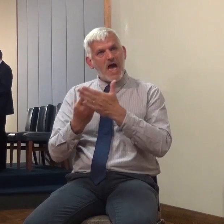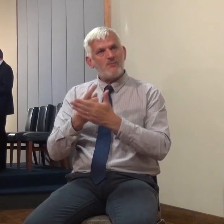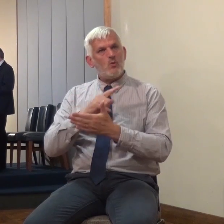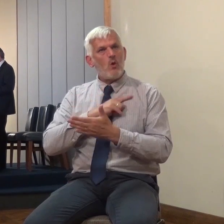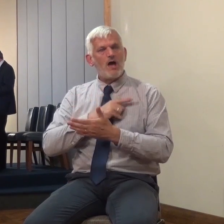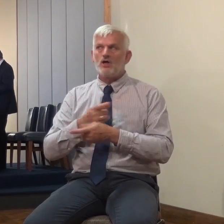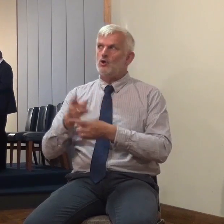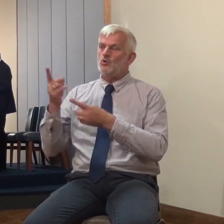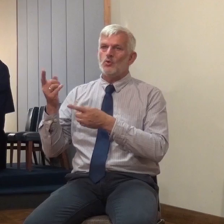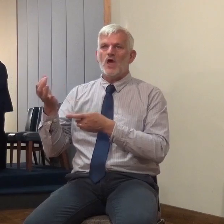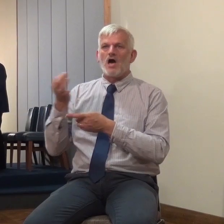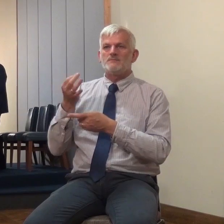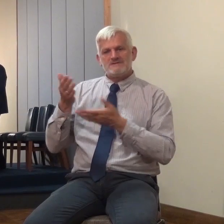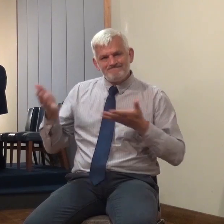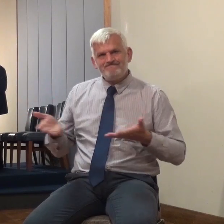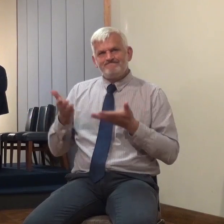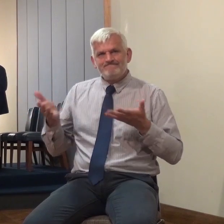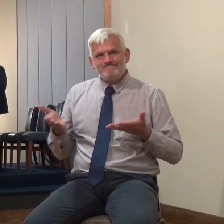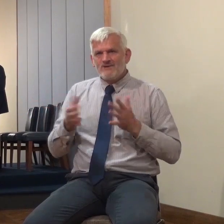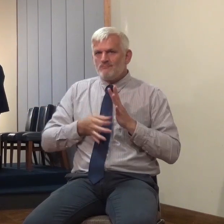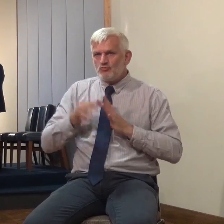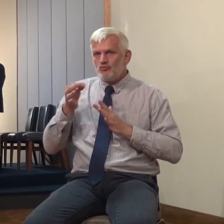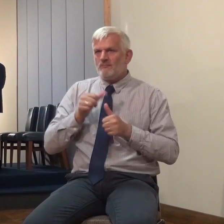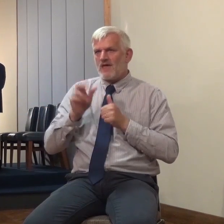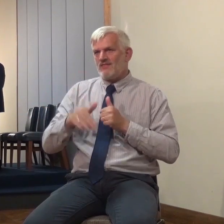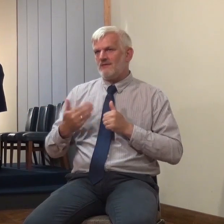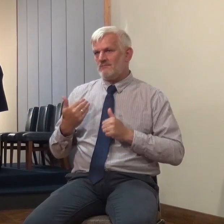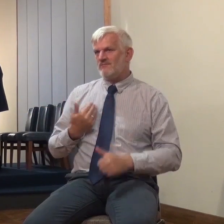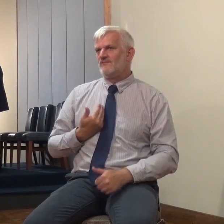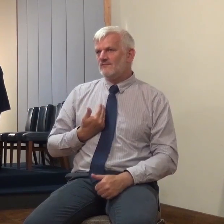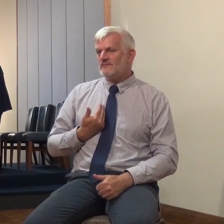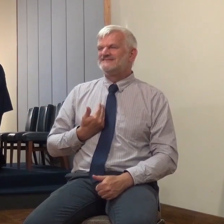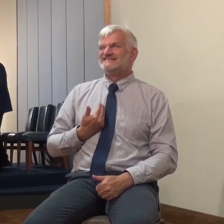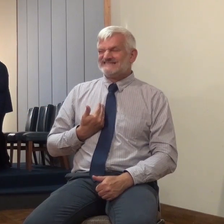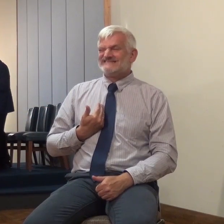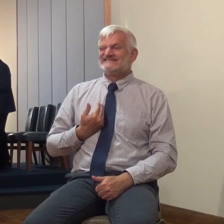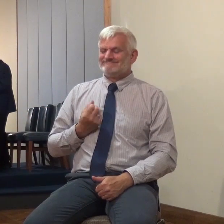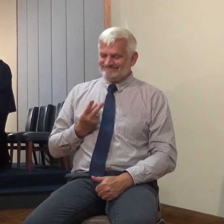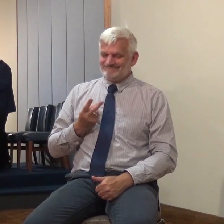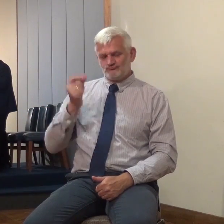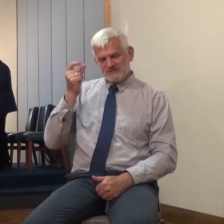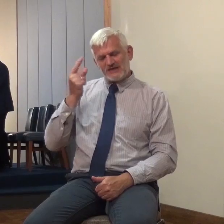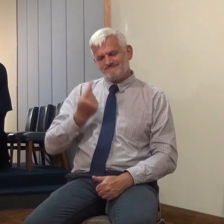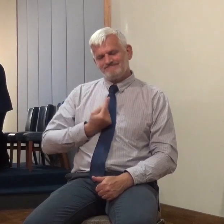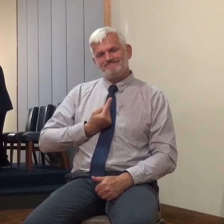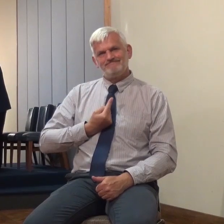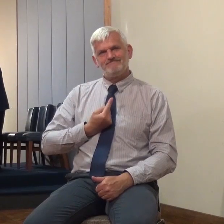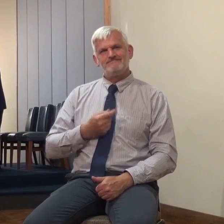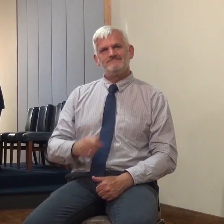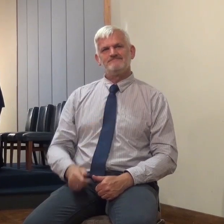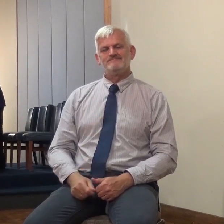performance. The variety of lessons, the grace that accompanies these is endless. So now my next